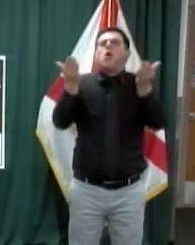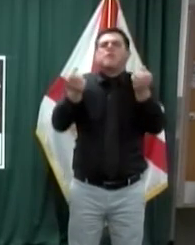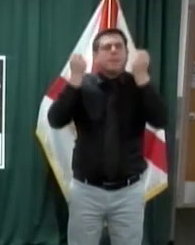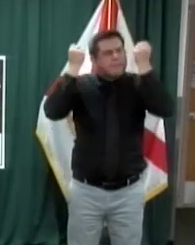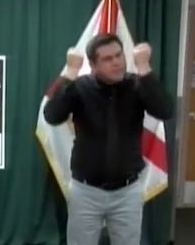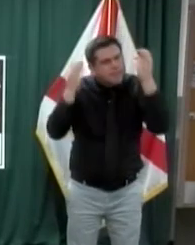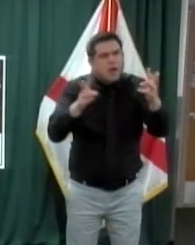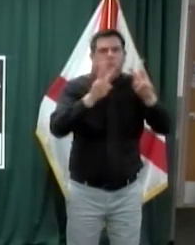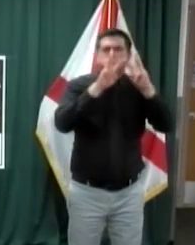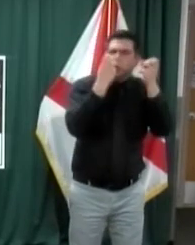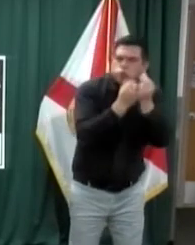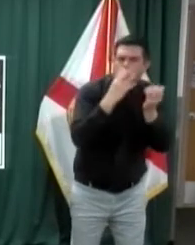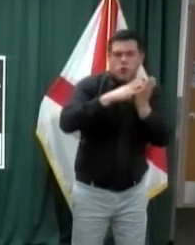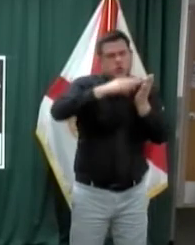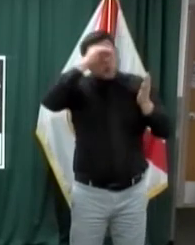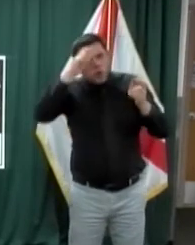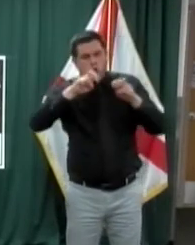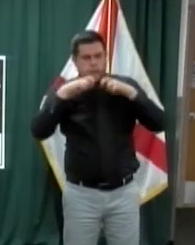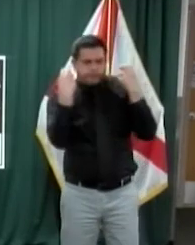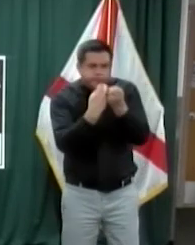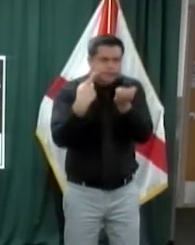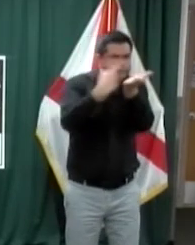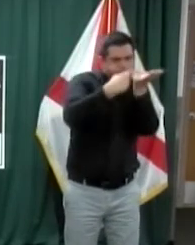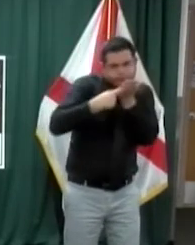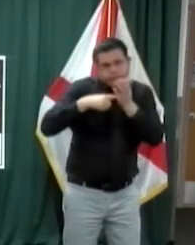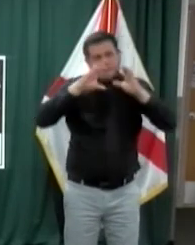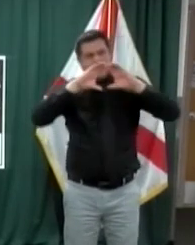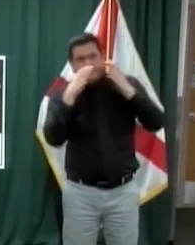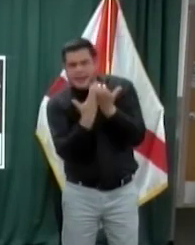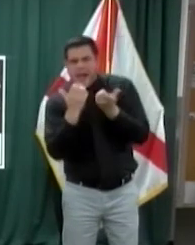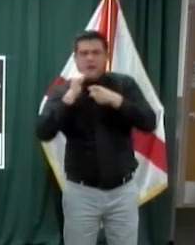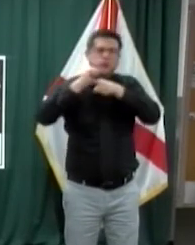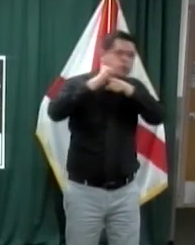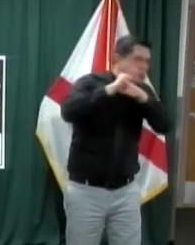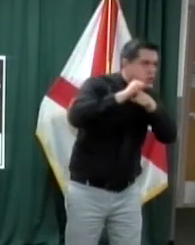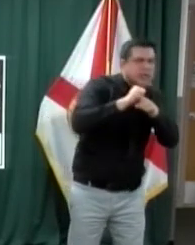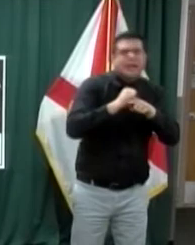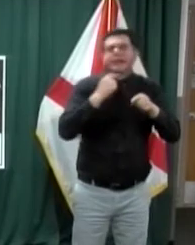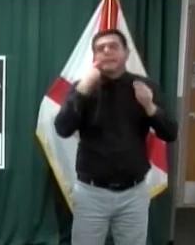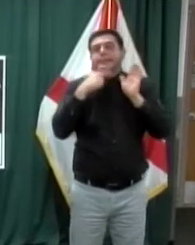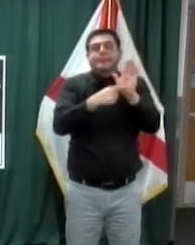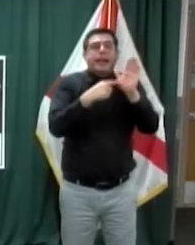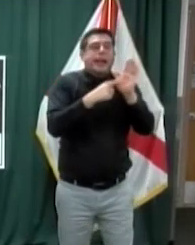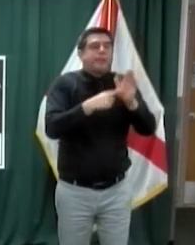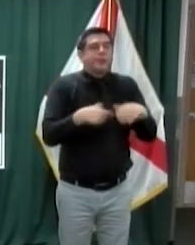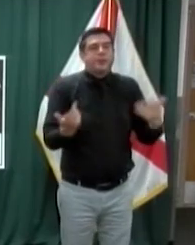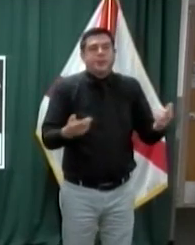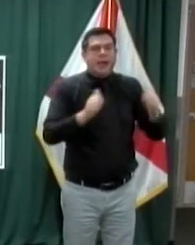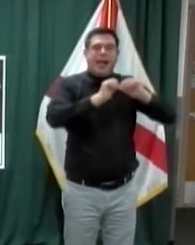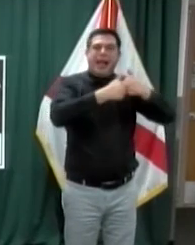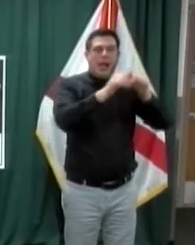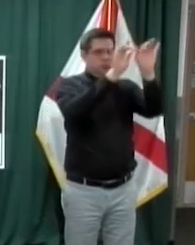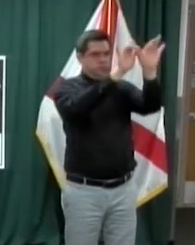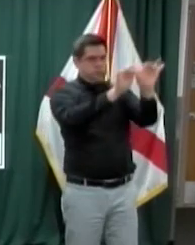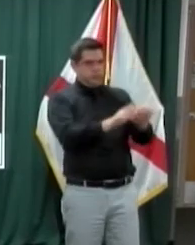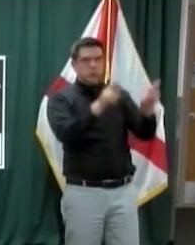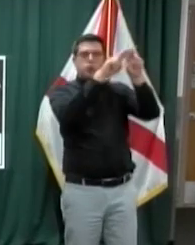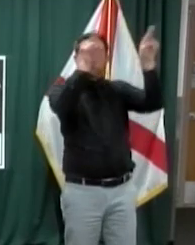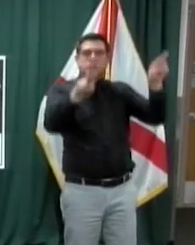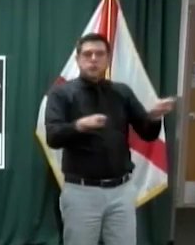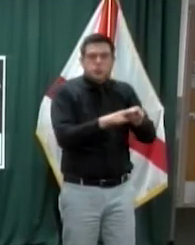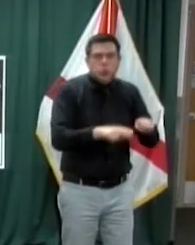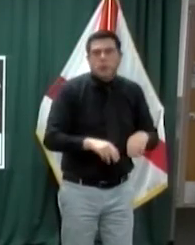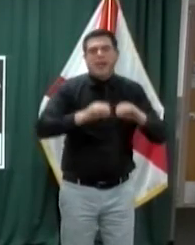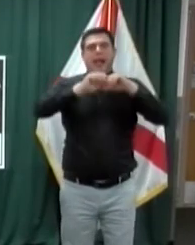So again, updating your resume, helping you practice virtual interviewing skills, refreshing skills, because many people have been out of the